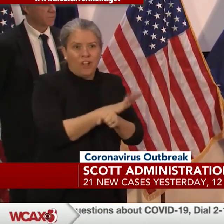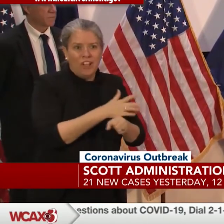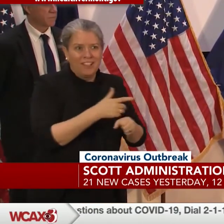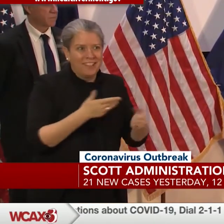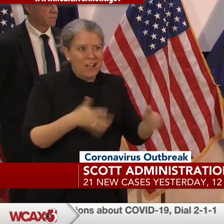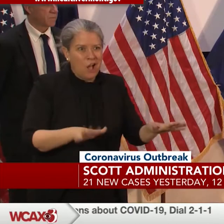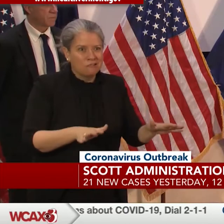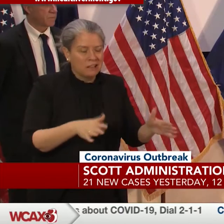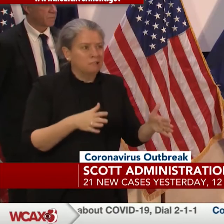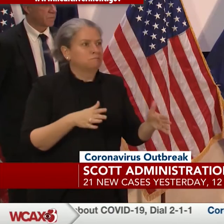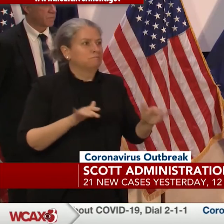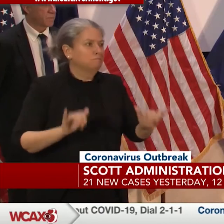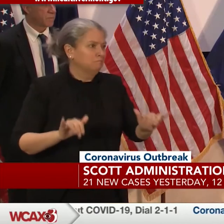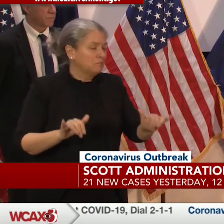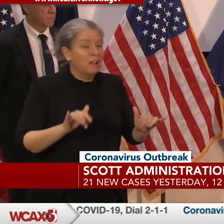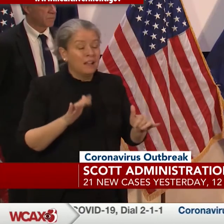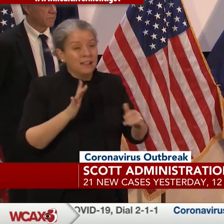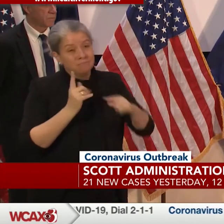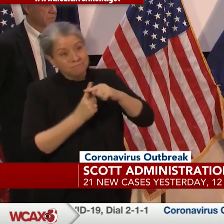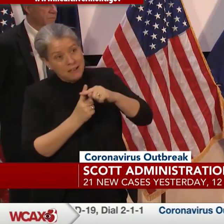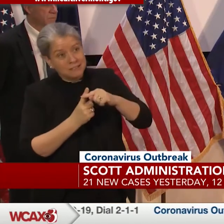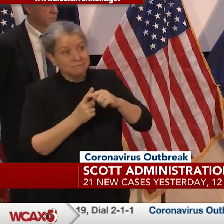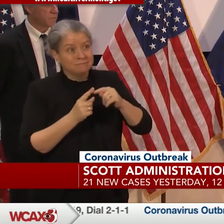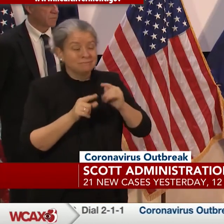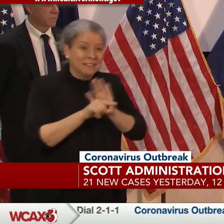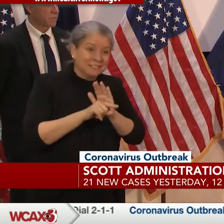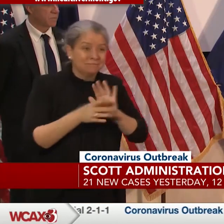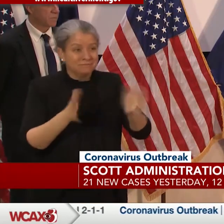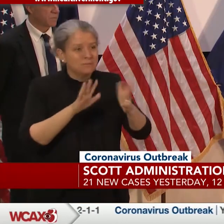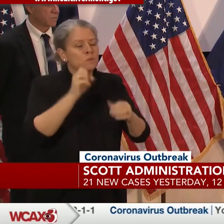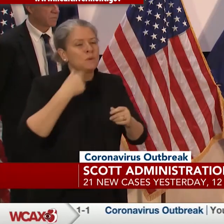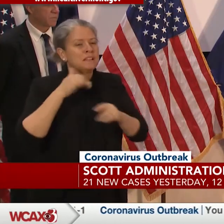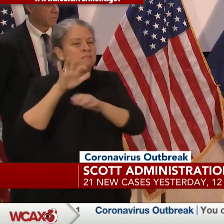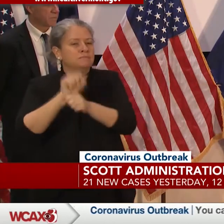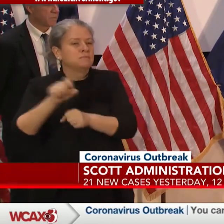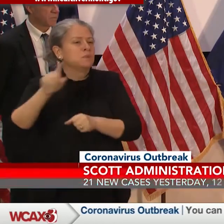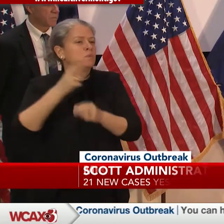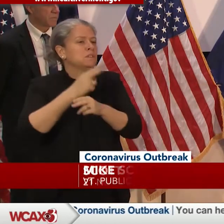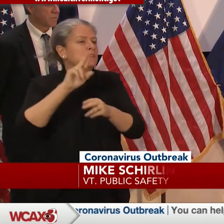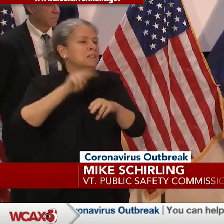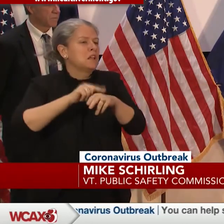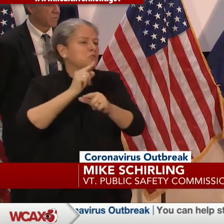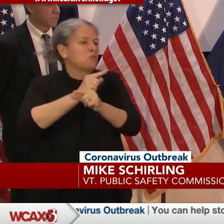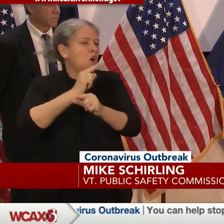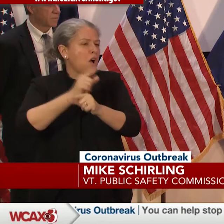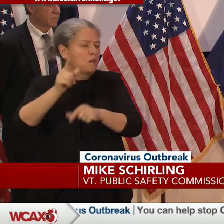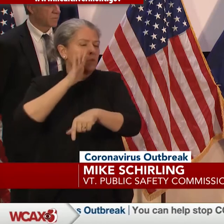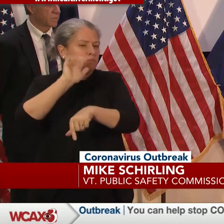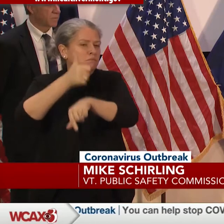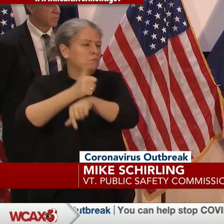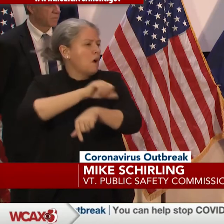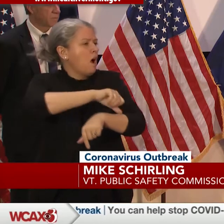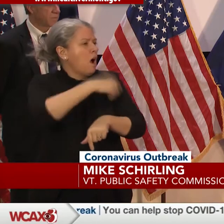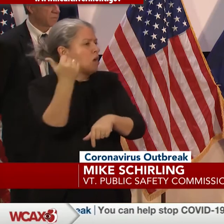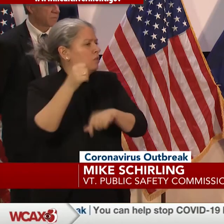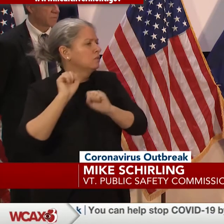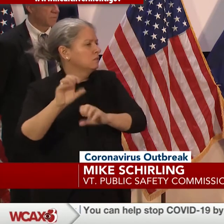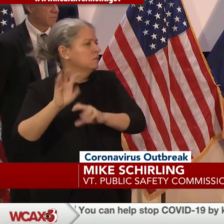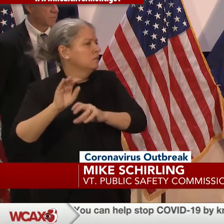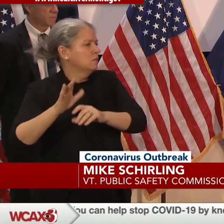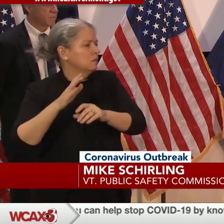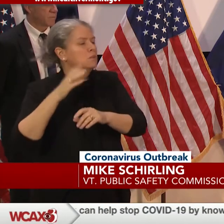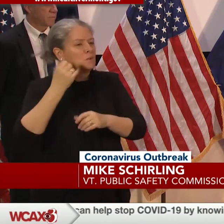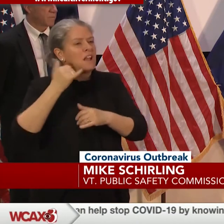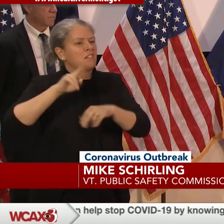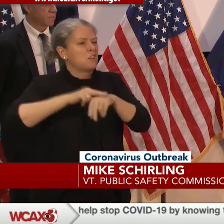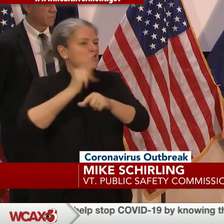at the moment, which is partially a good sign. So there's an additional warehouse space that the Guard is assisting to set up. And Guard teams are now taking